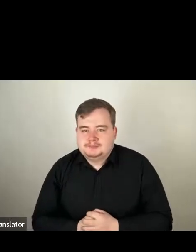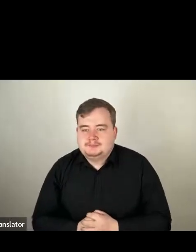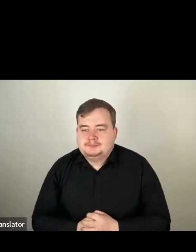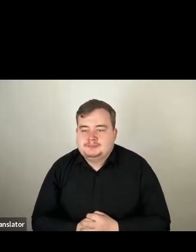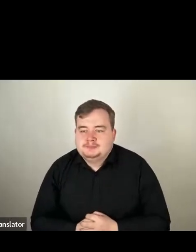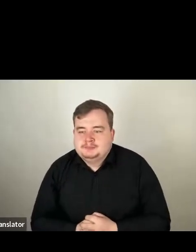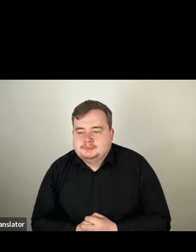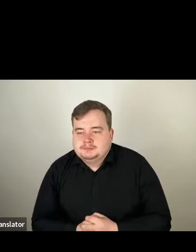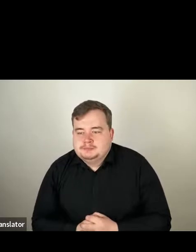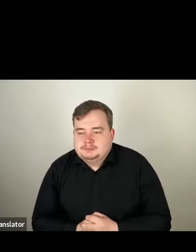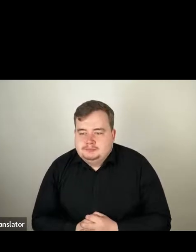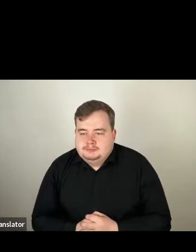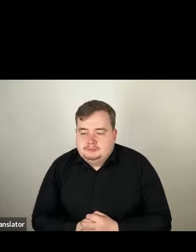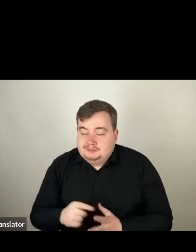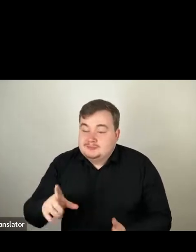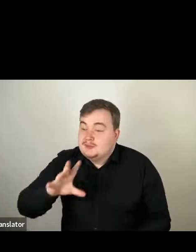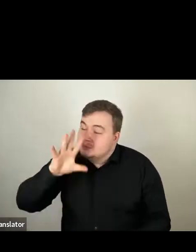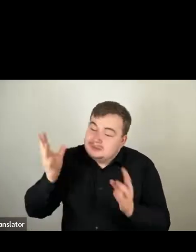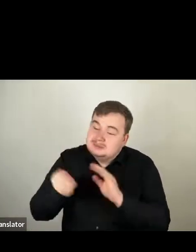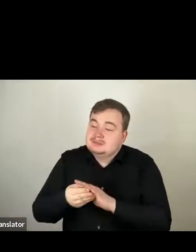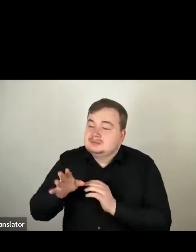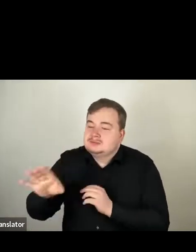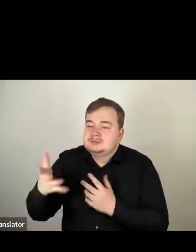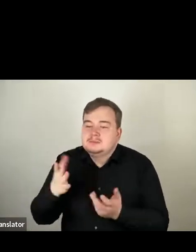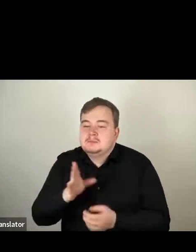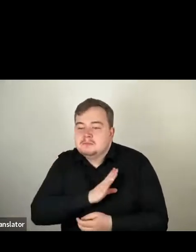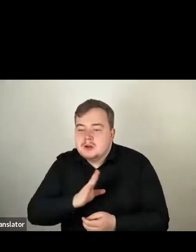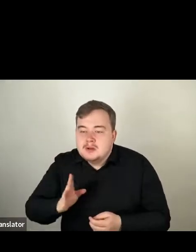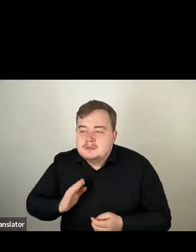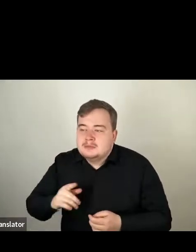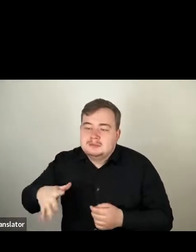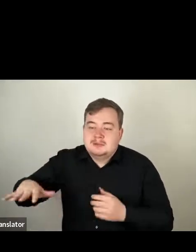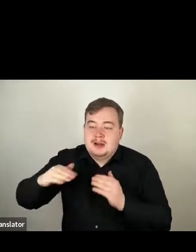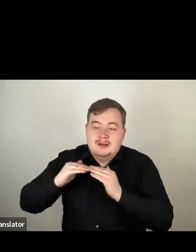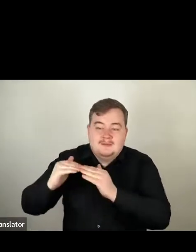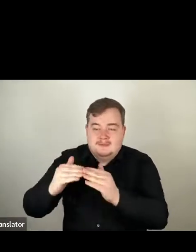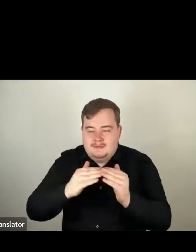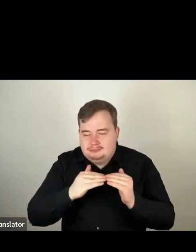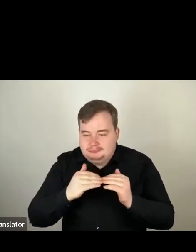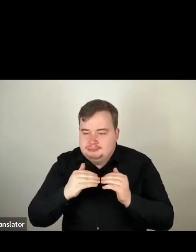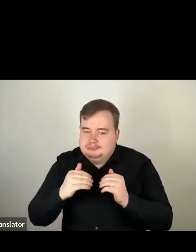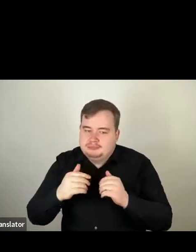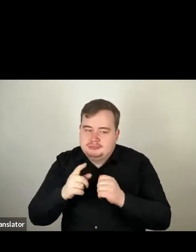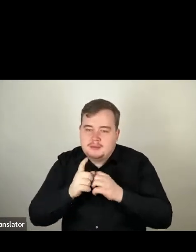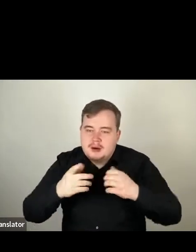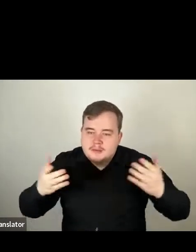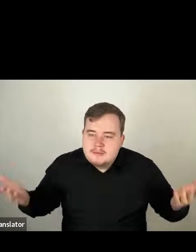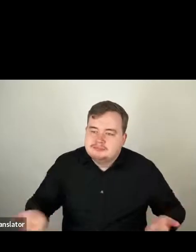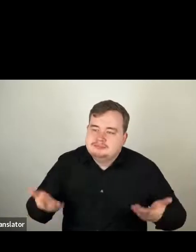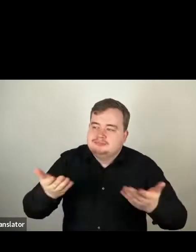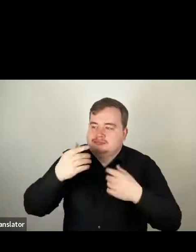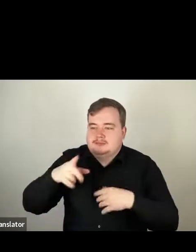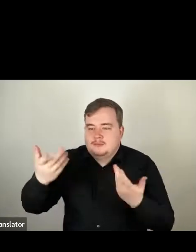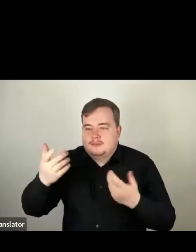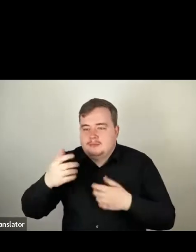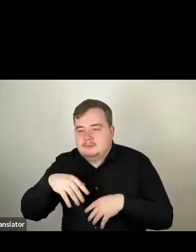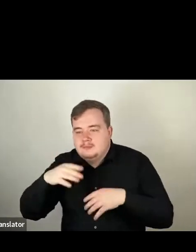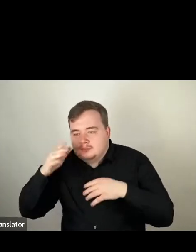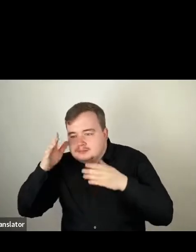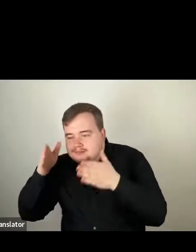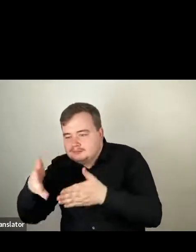OSCE Parliamentary Assembly to promote participation of women in politics and civil society